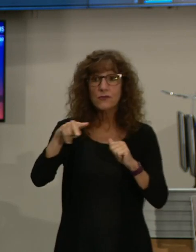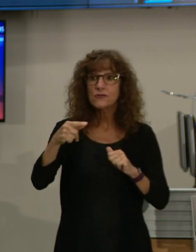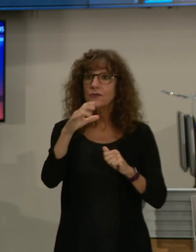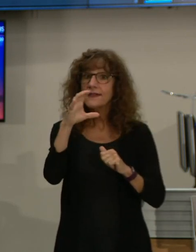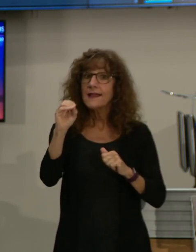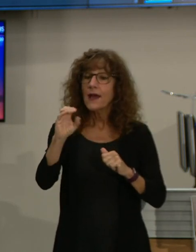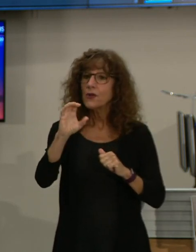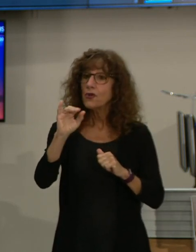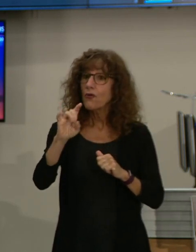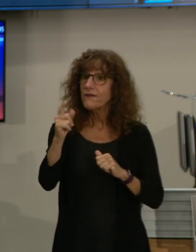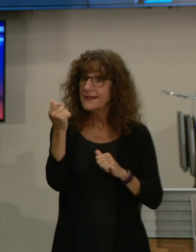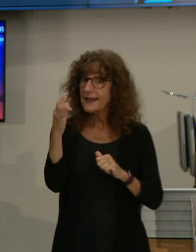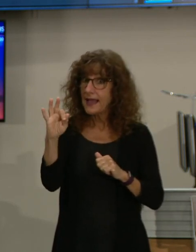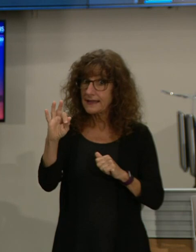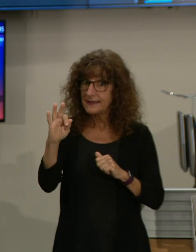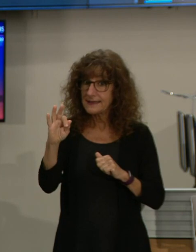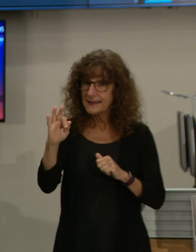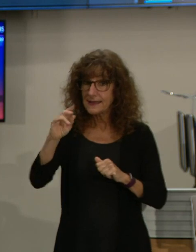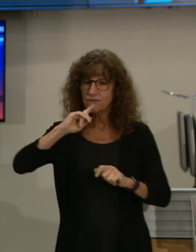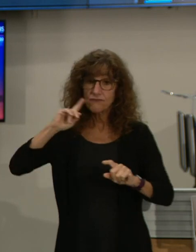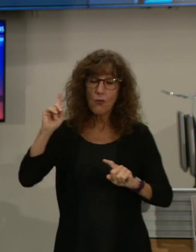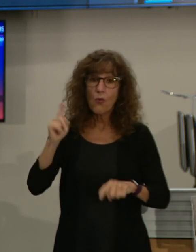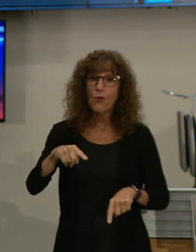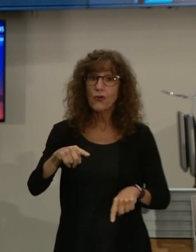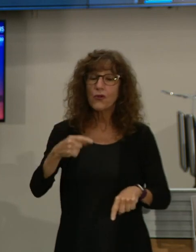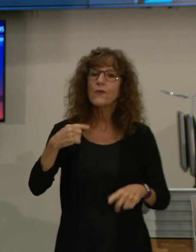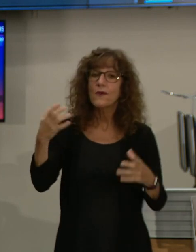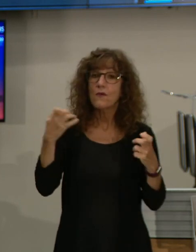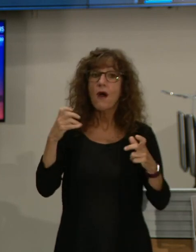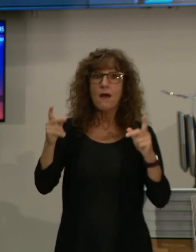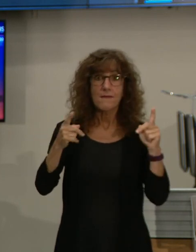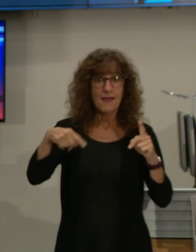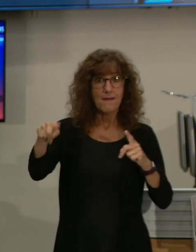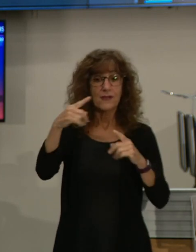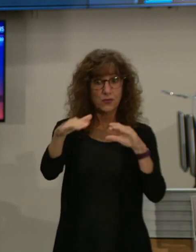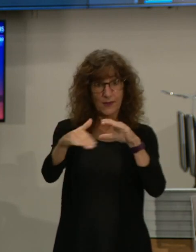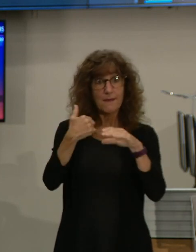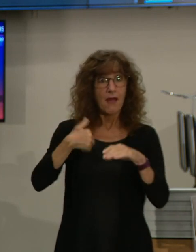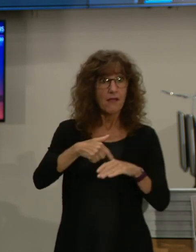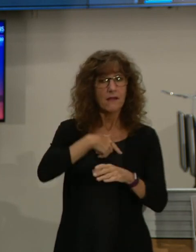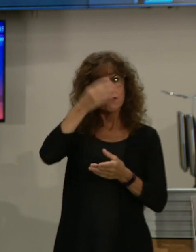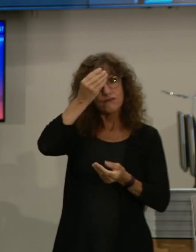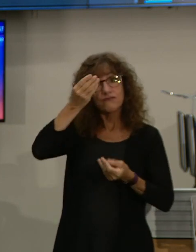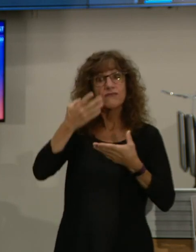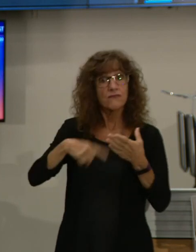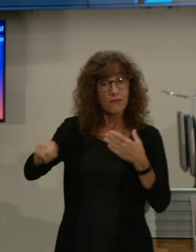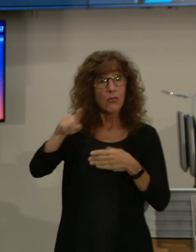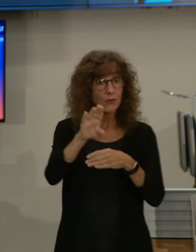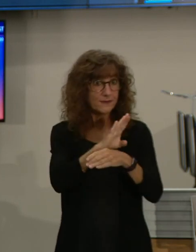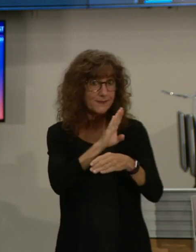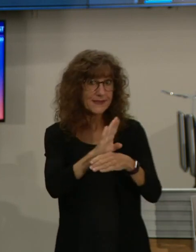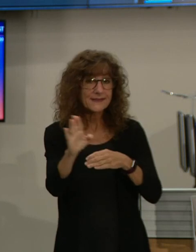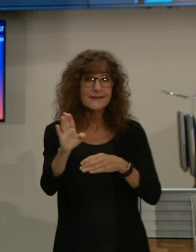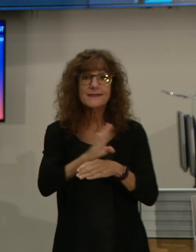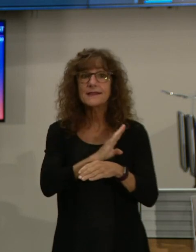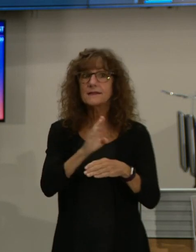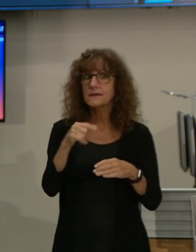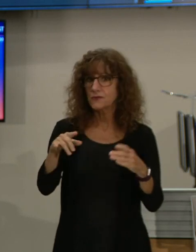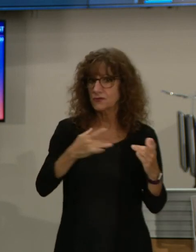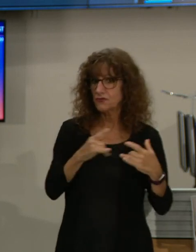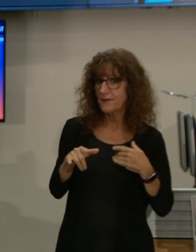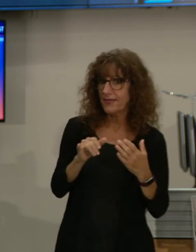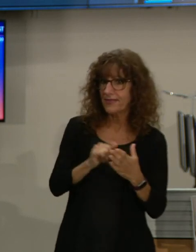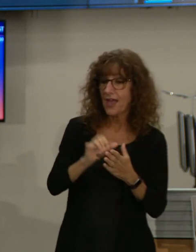County COVID-19 executive order, we want our residents to email us and let us know about these businesses that are of concern